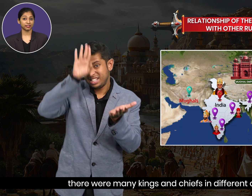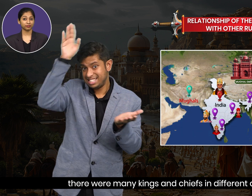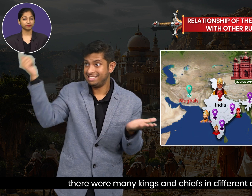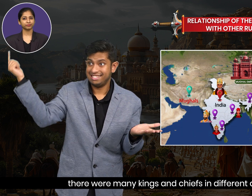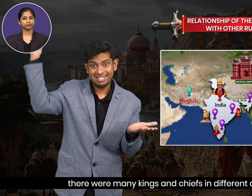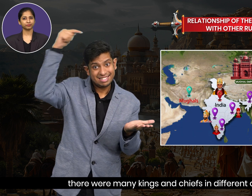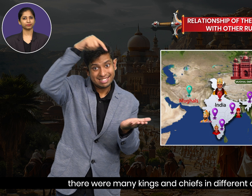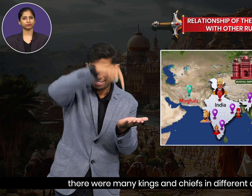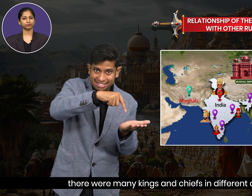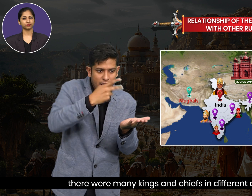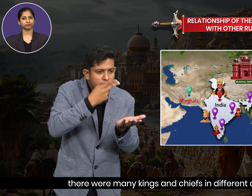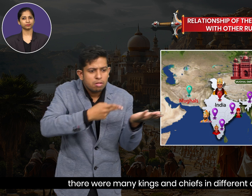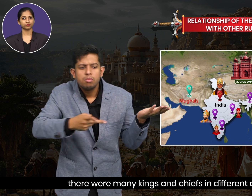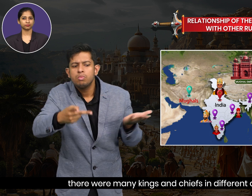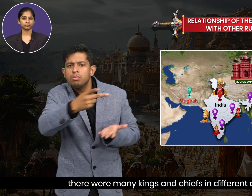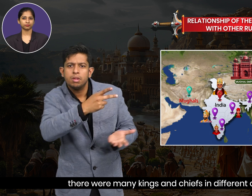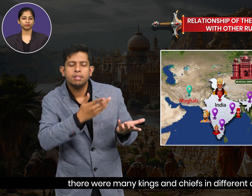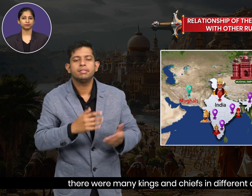areas.